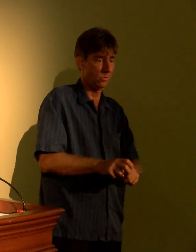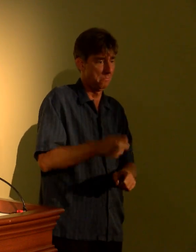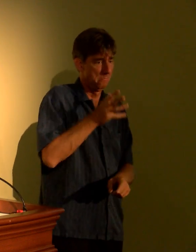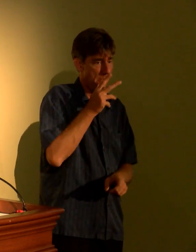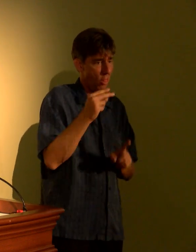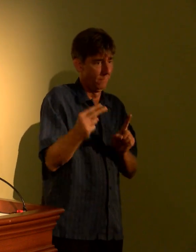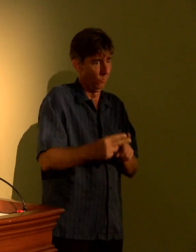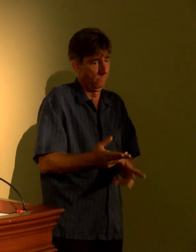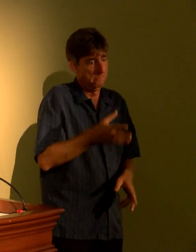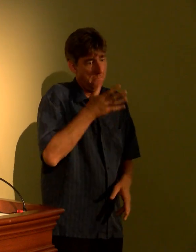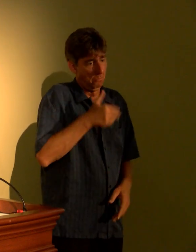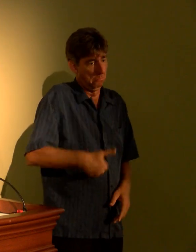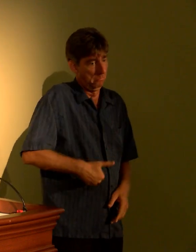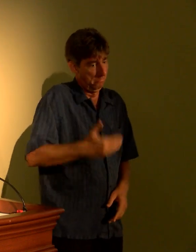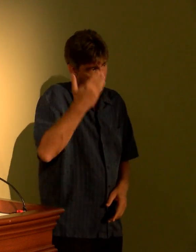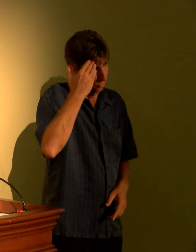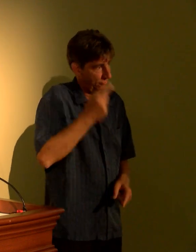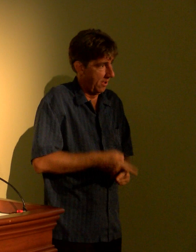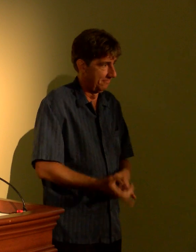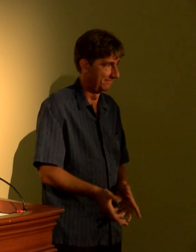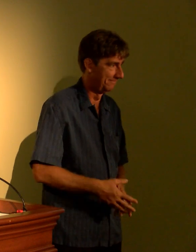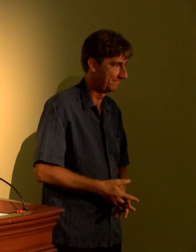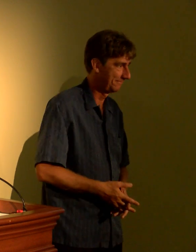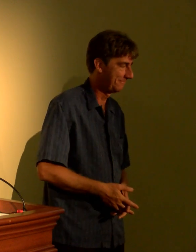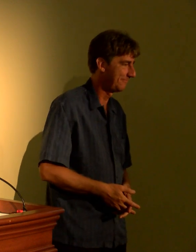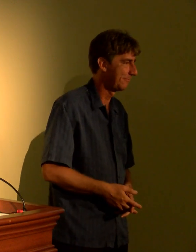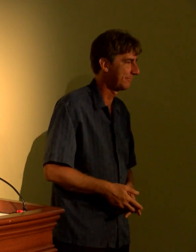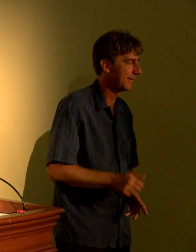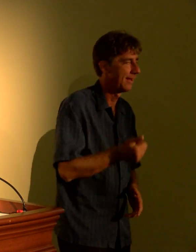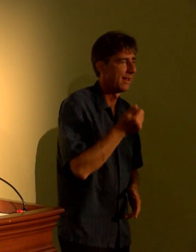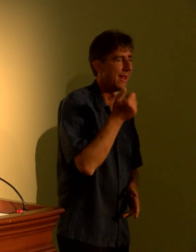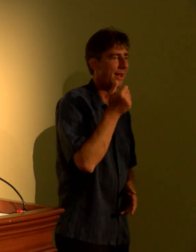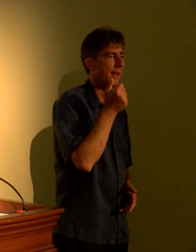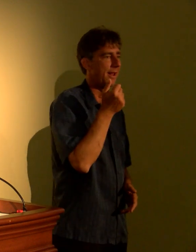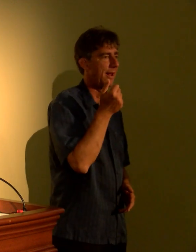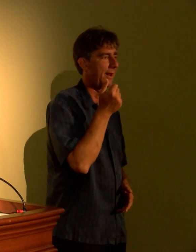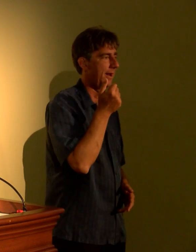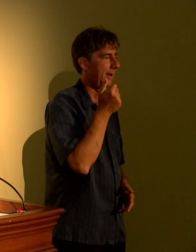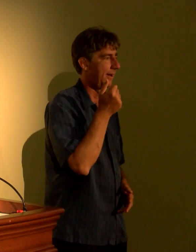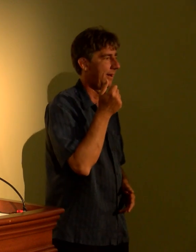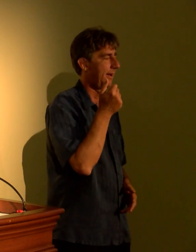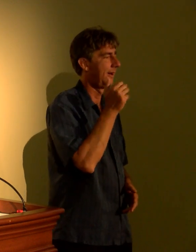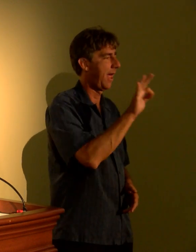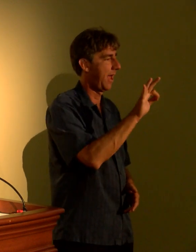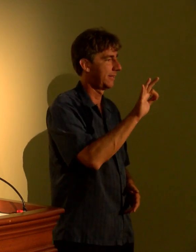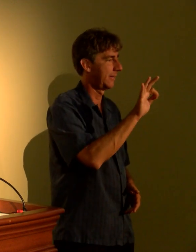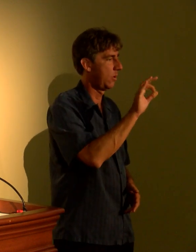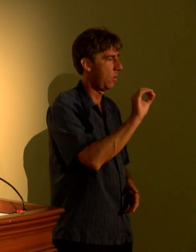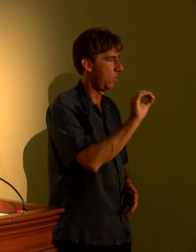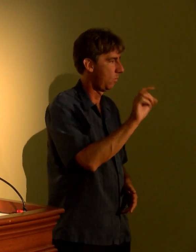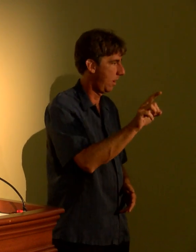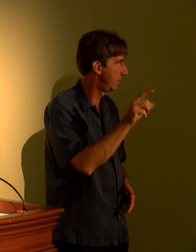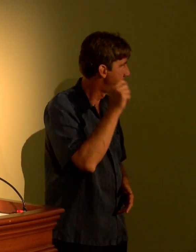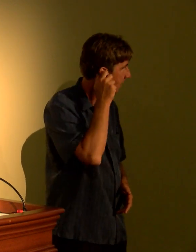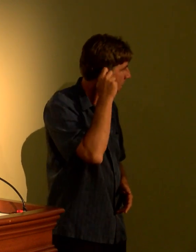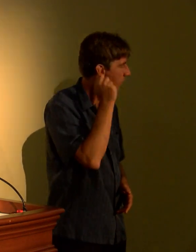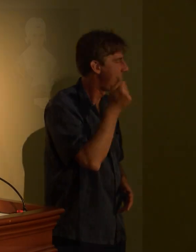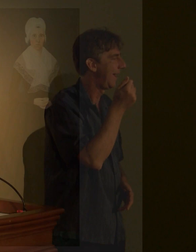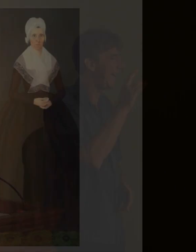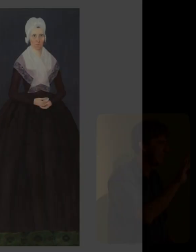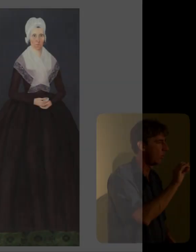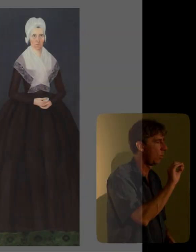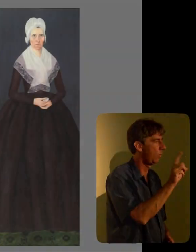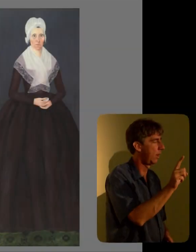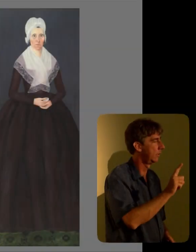back in Maine, about 1800, 1801, he continues to get extremely important commissions. These two portraits,